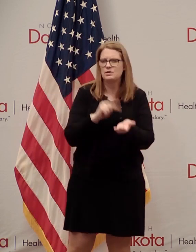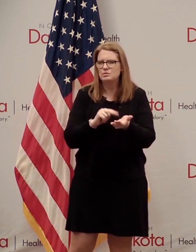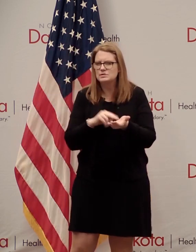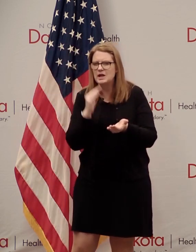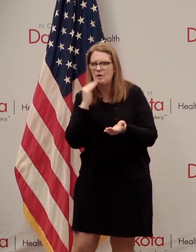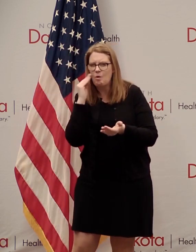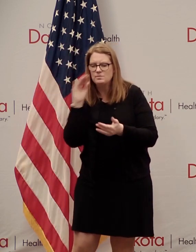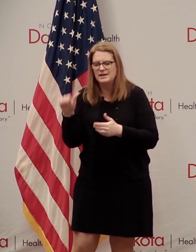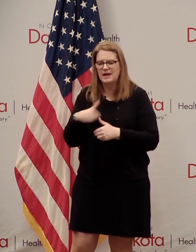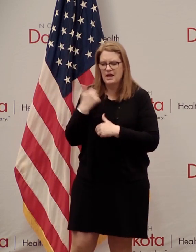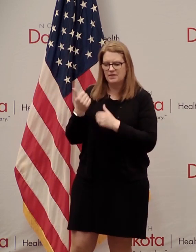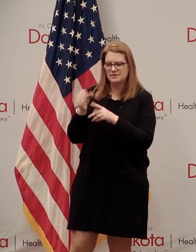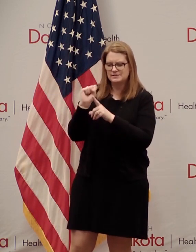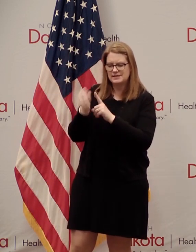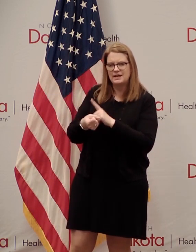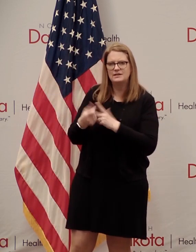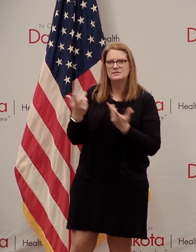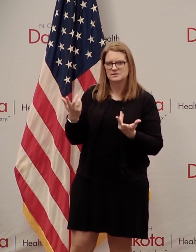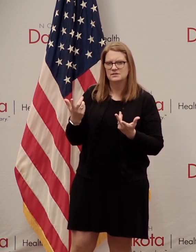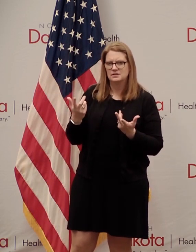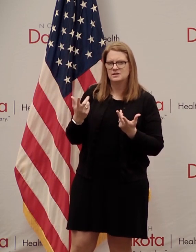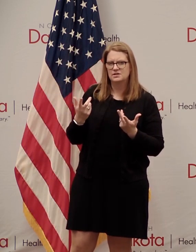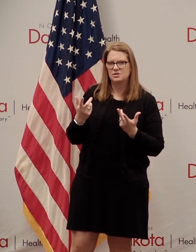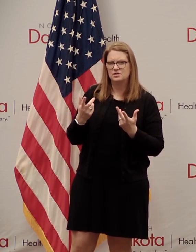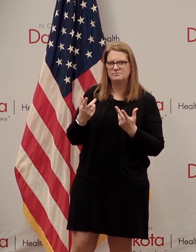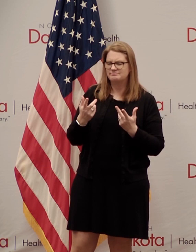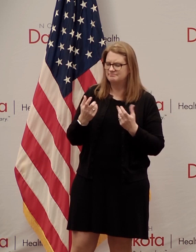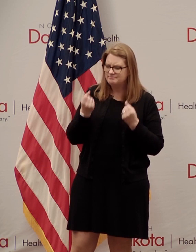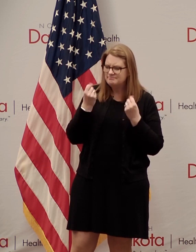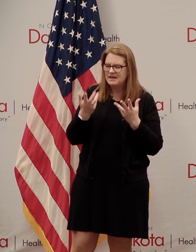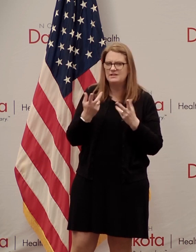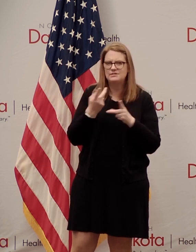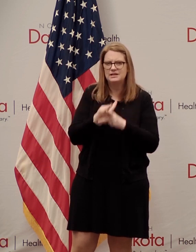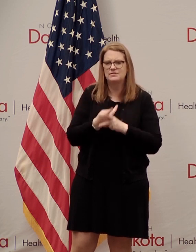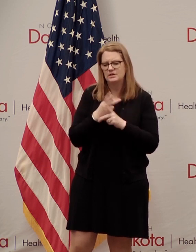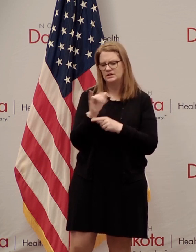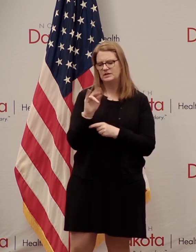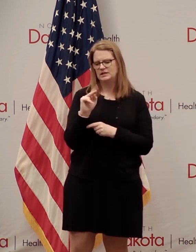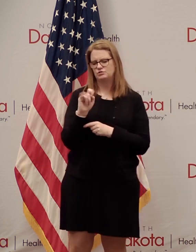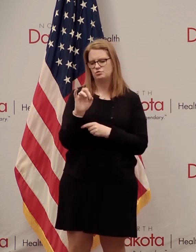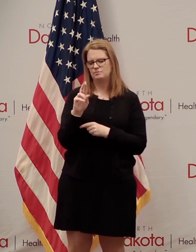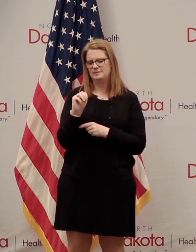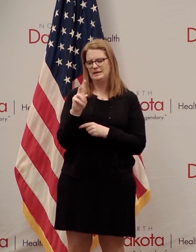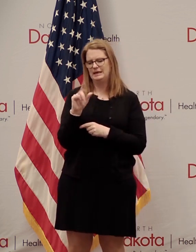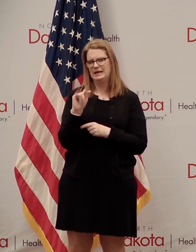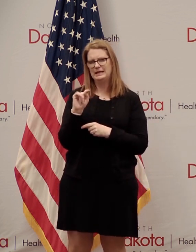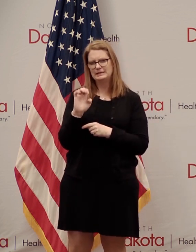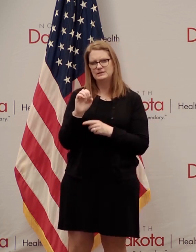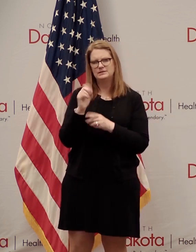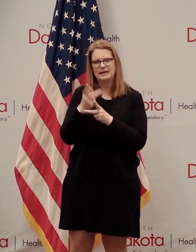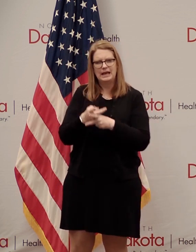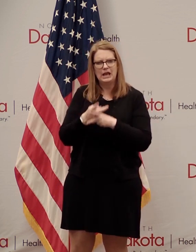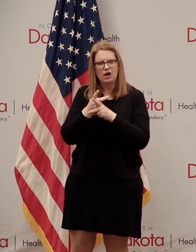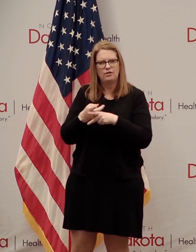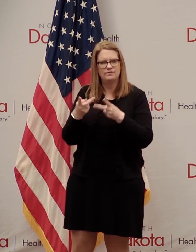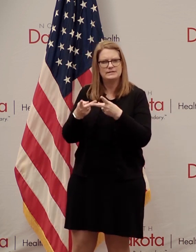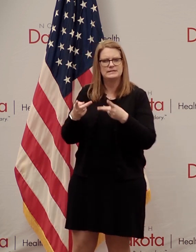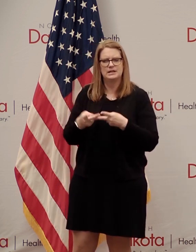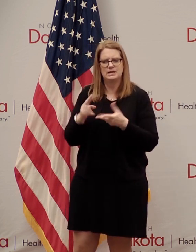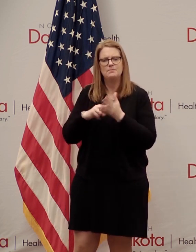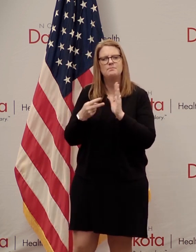other congregate settings such as intermediate care facilities. And just to define what an intermediate care facility is, they're residences